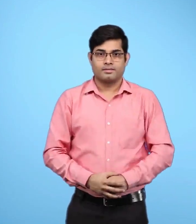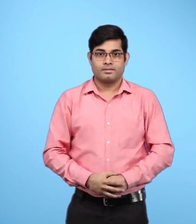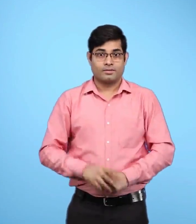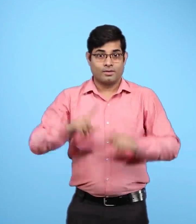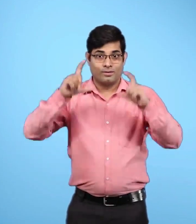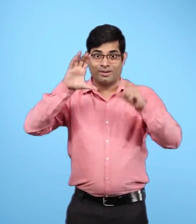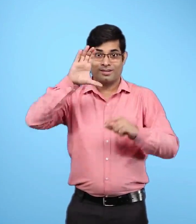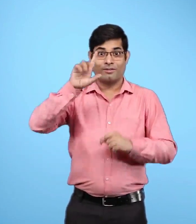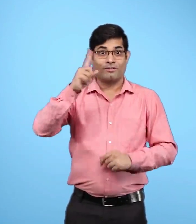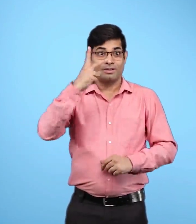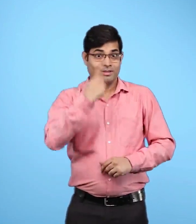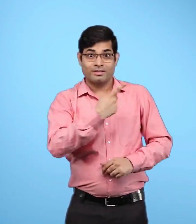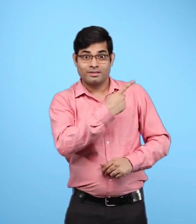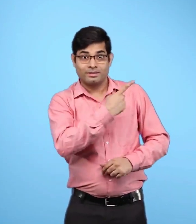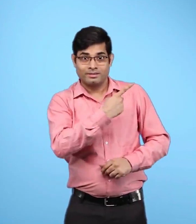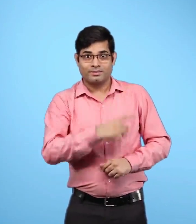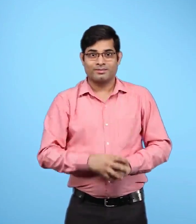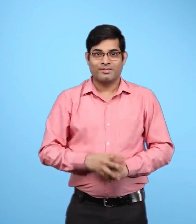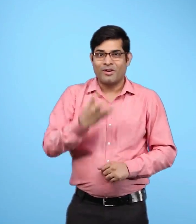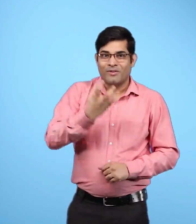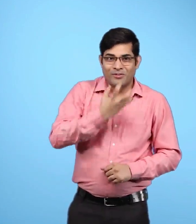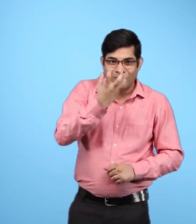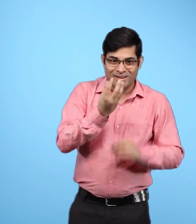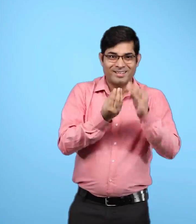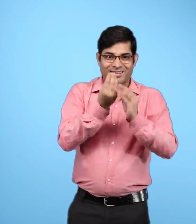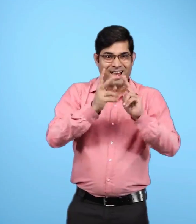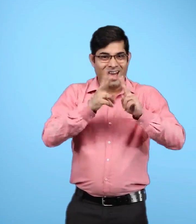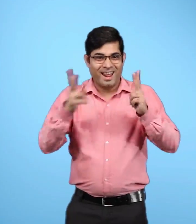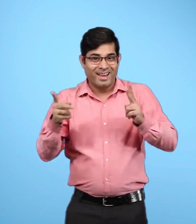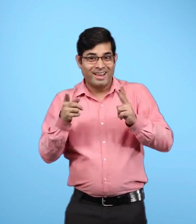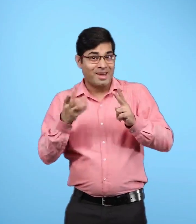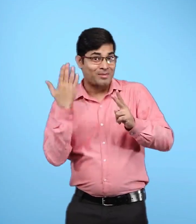In Part 1, the fruit seller from previous page continues.